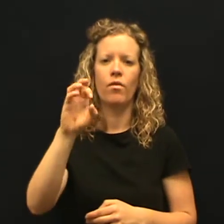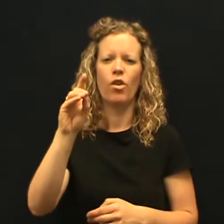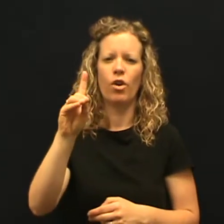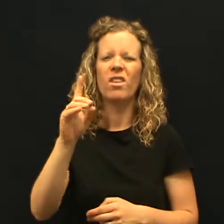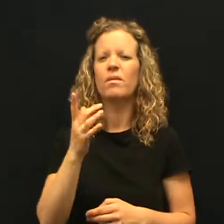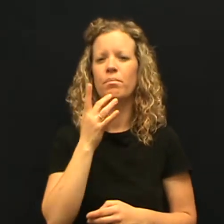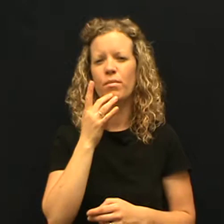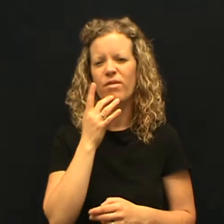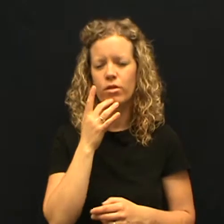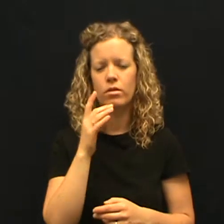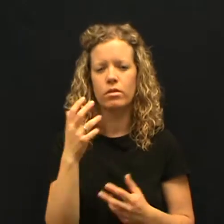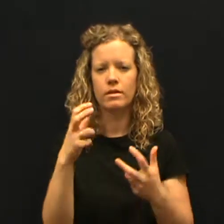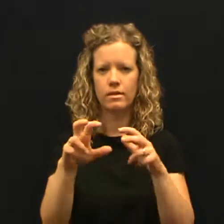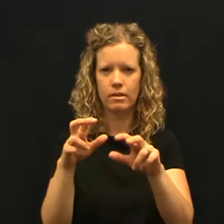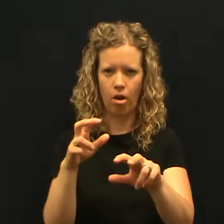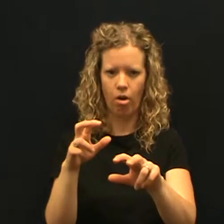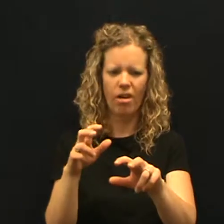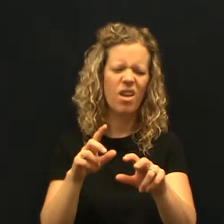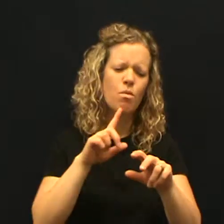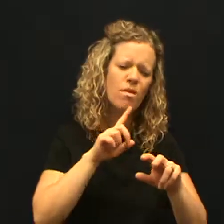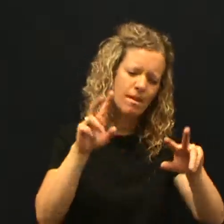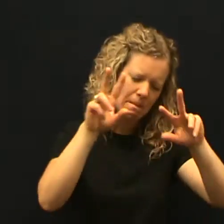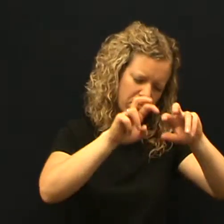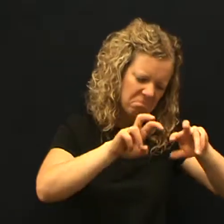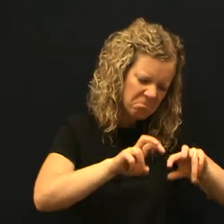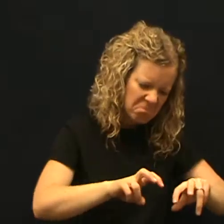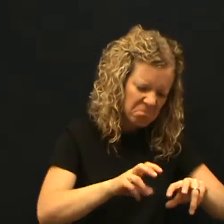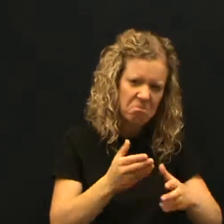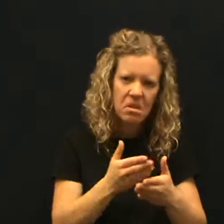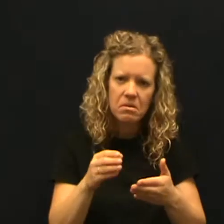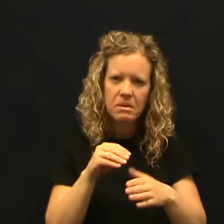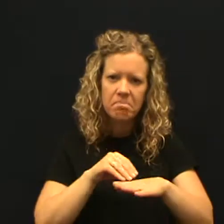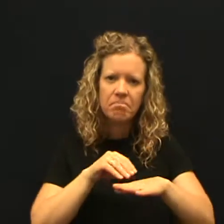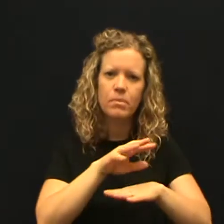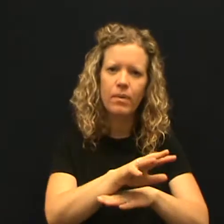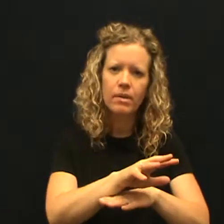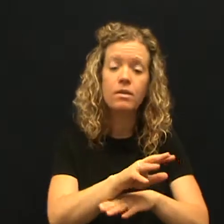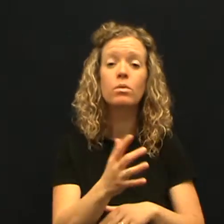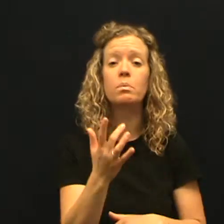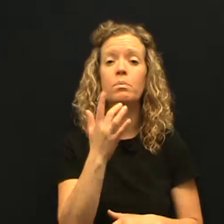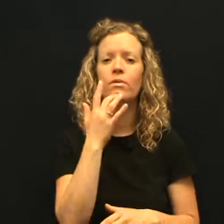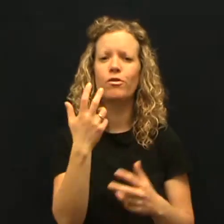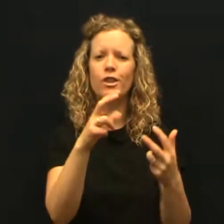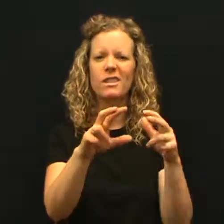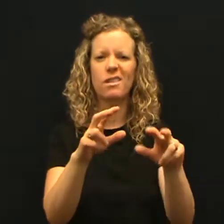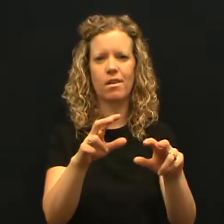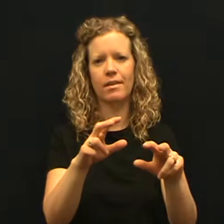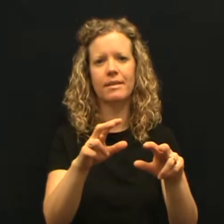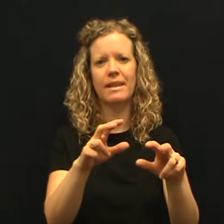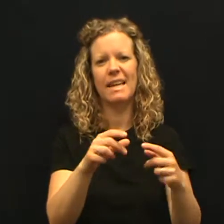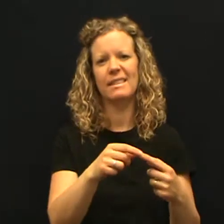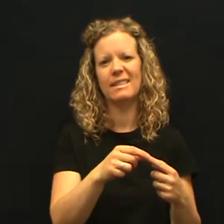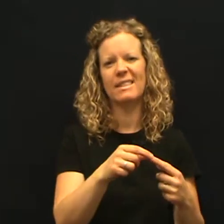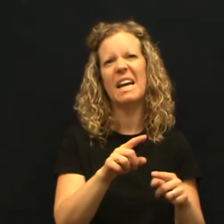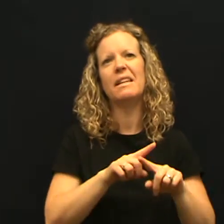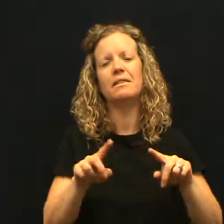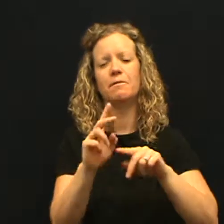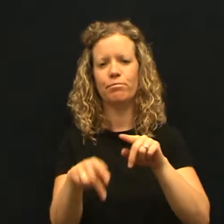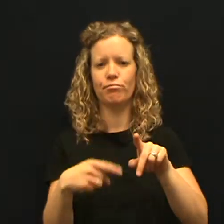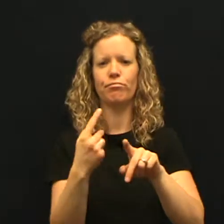the transactions that affect preferred stock. Preferred stock is another type of stock, and so we